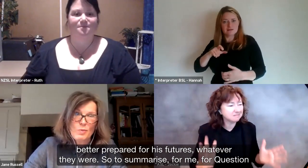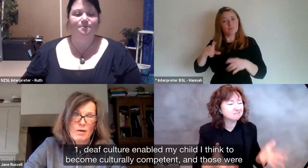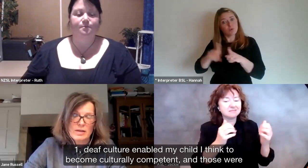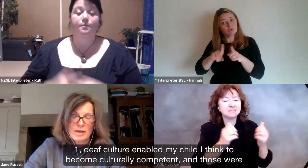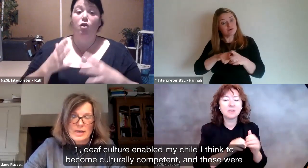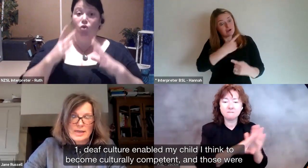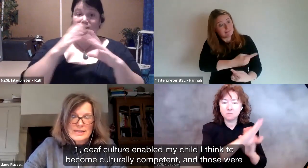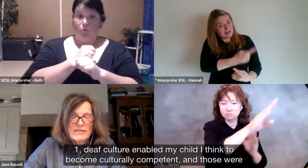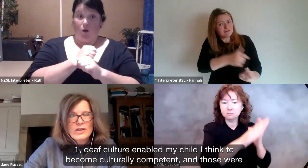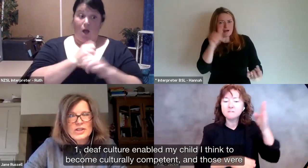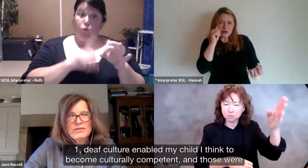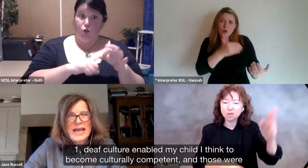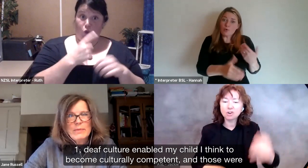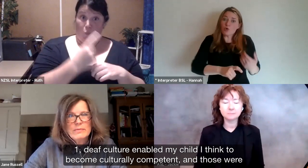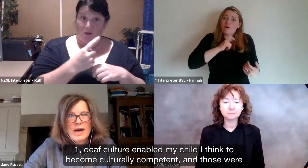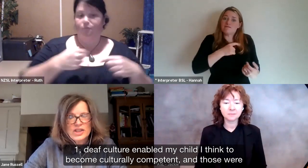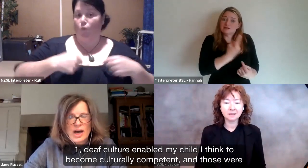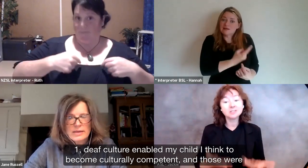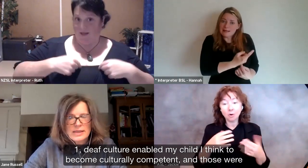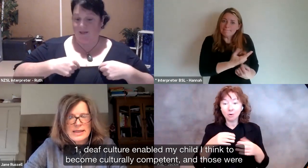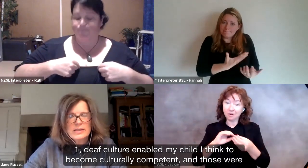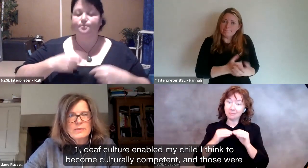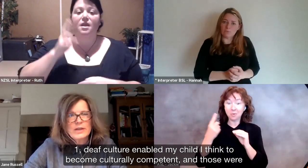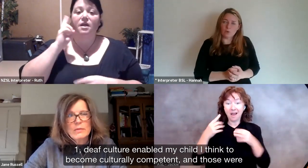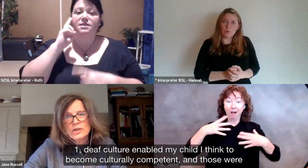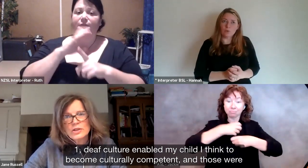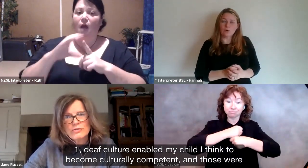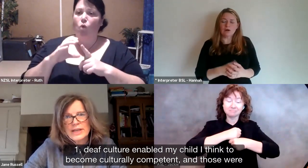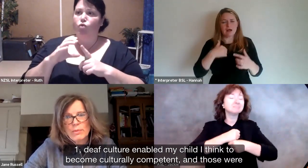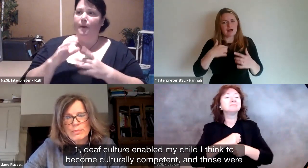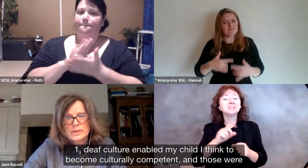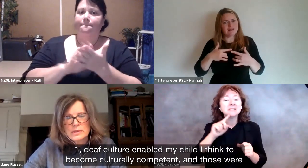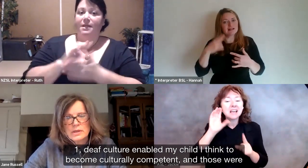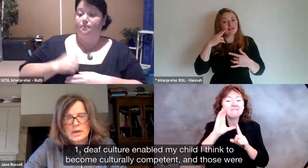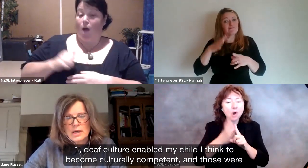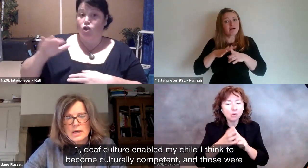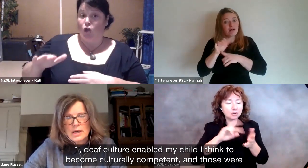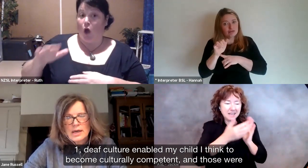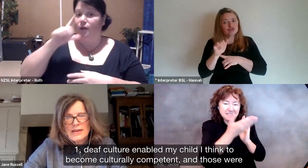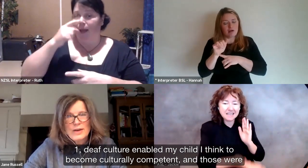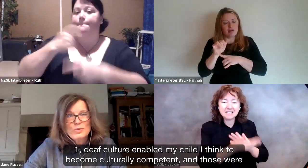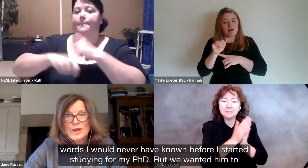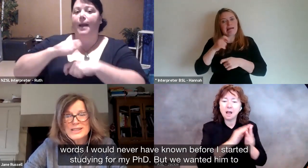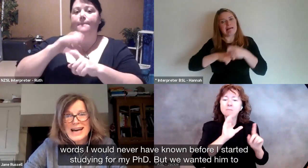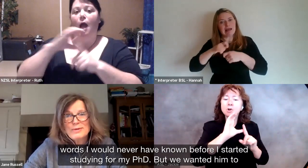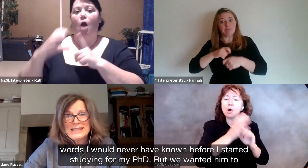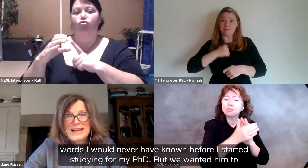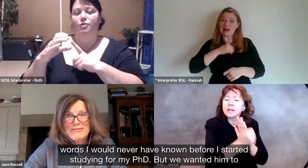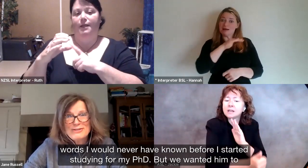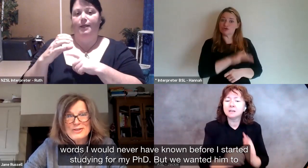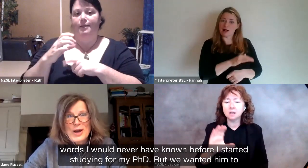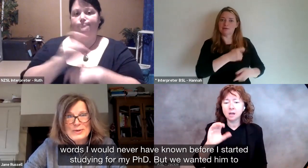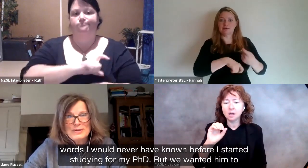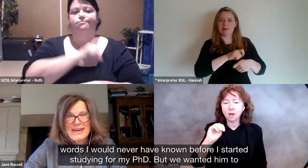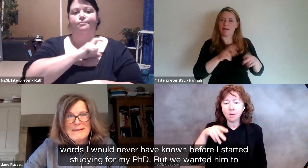for question one, deaf culture enabled my child, I think, to become culturally competent. And those are words that I would